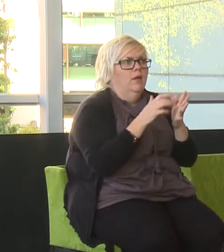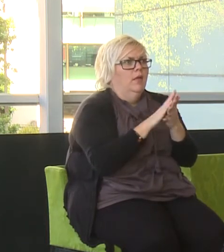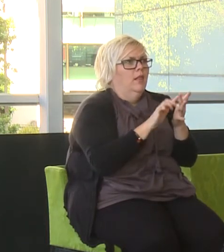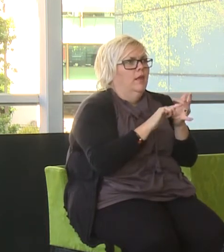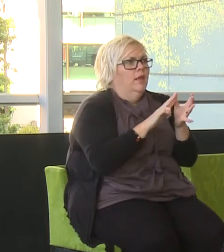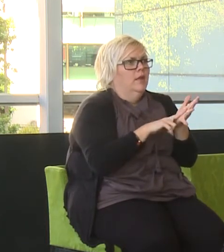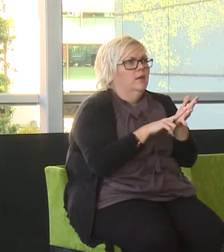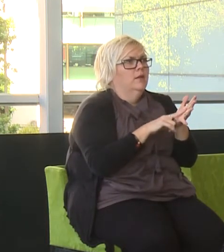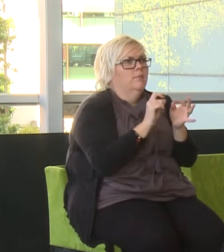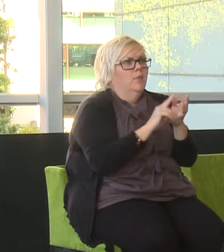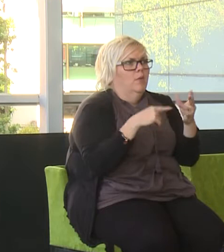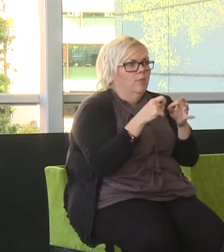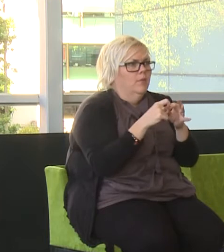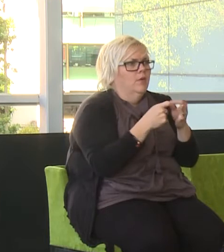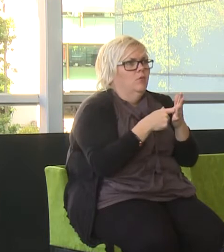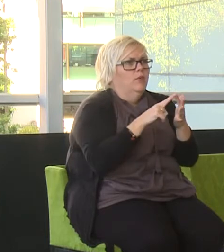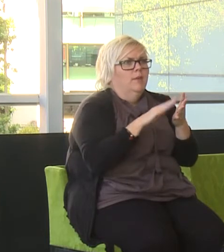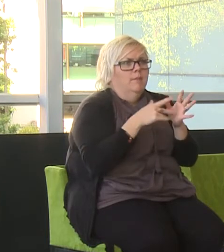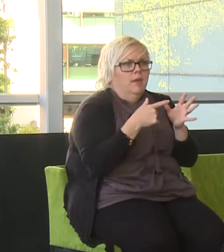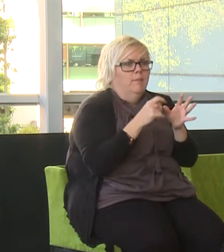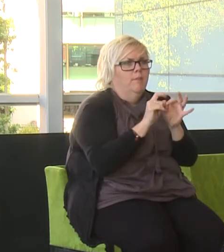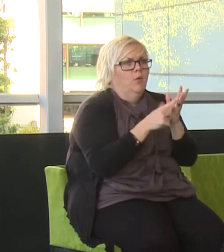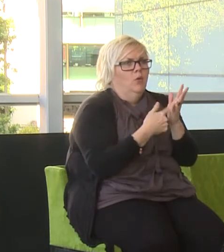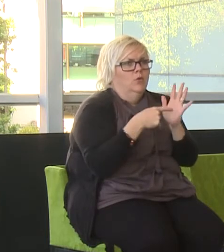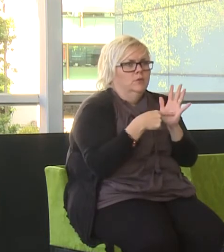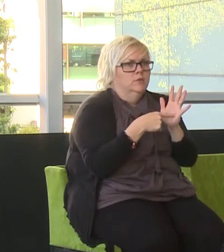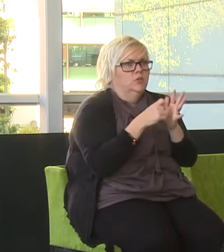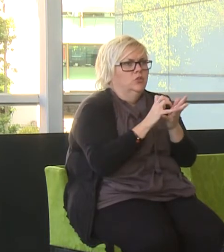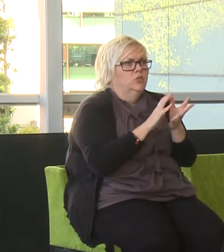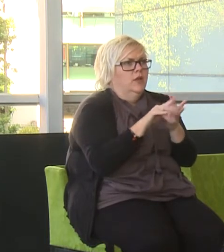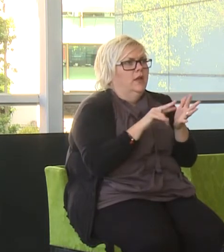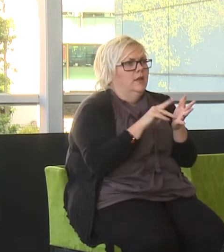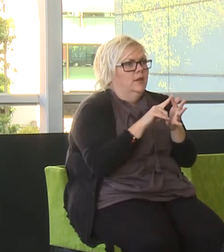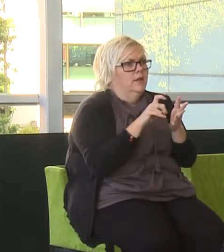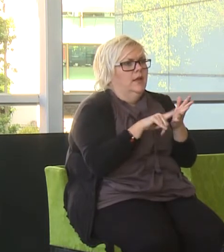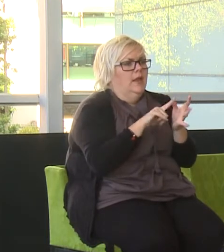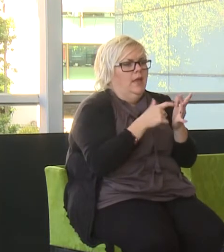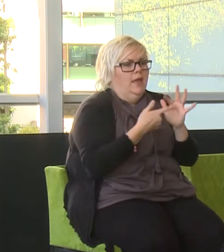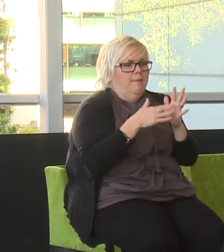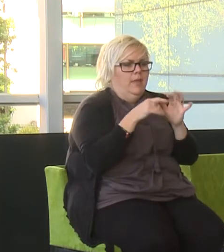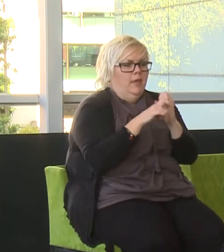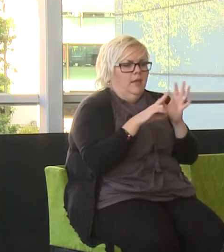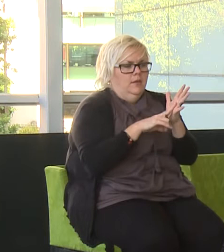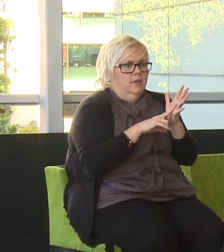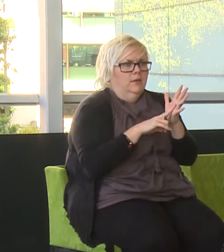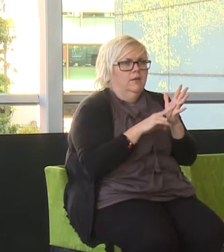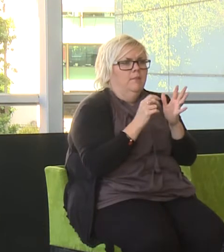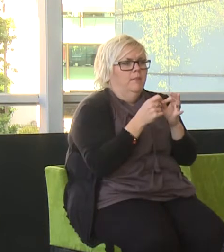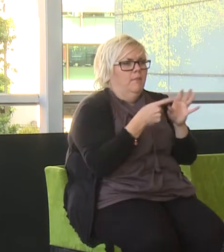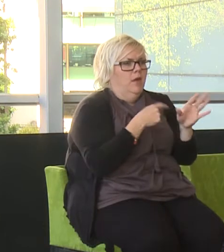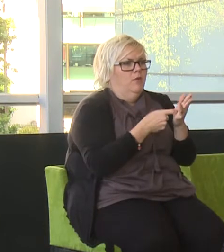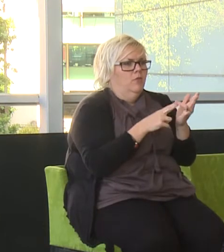Emile Oliver, Bob Booker, Rima, Bert, Shane Ormont, Cullen, Layla, Claire, Megan,